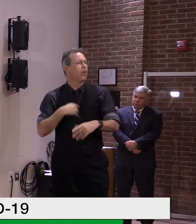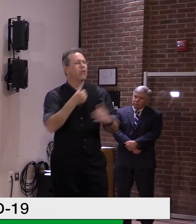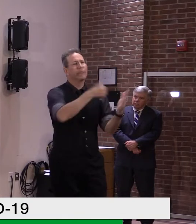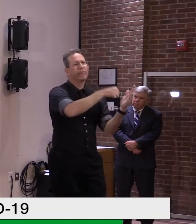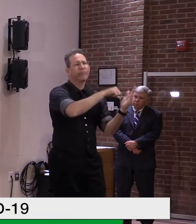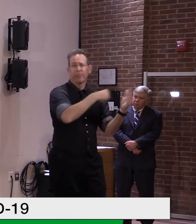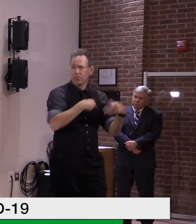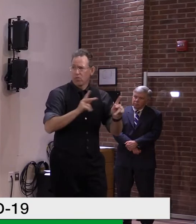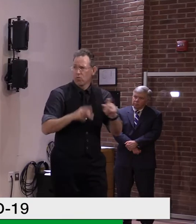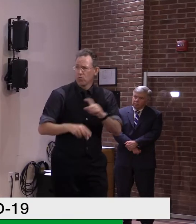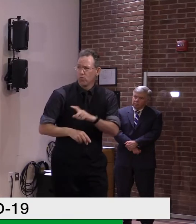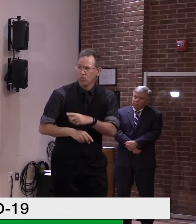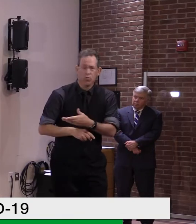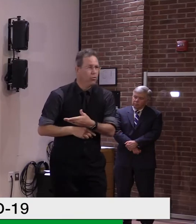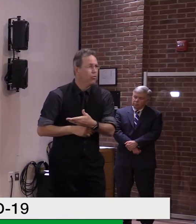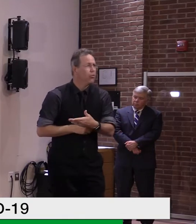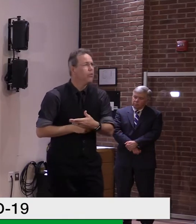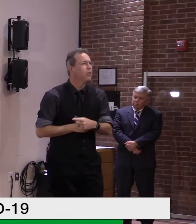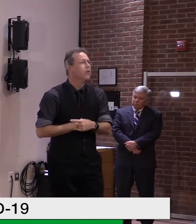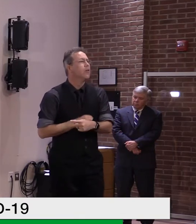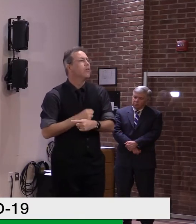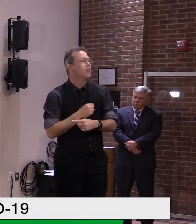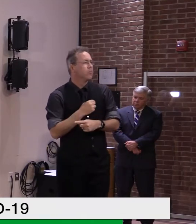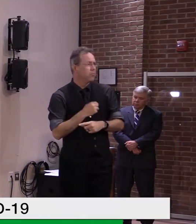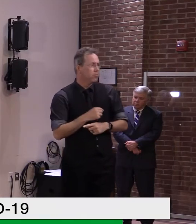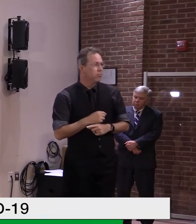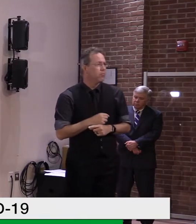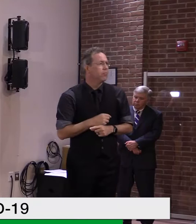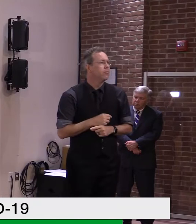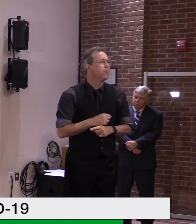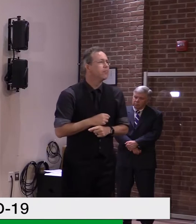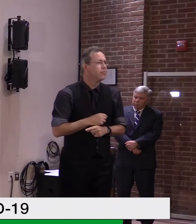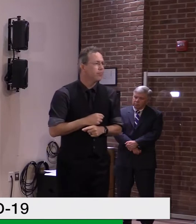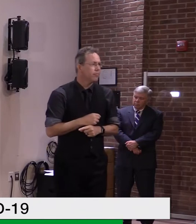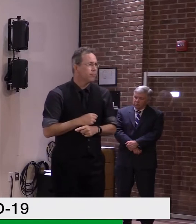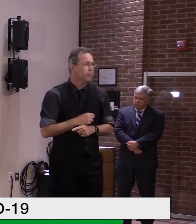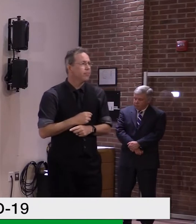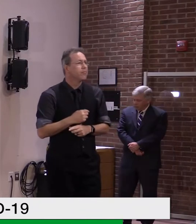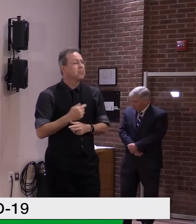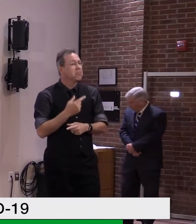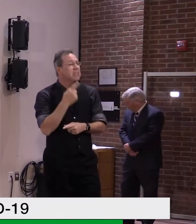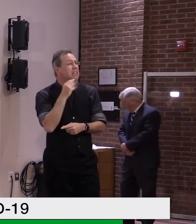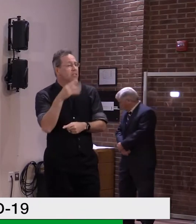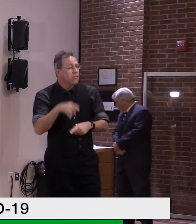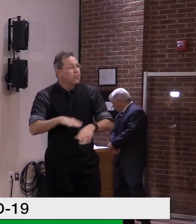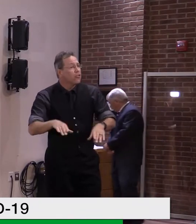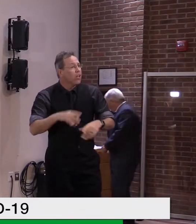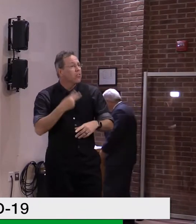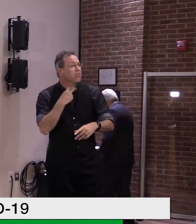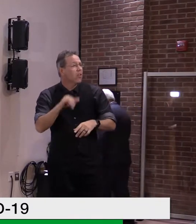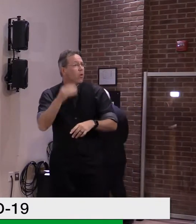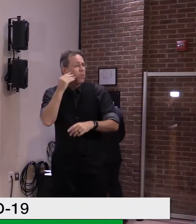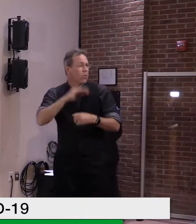that to be the reason. But I'll let Mr. Harrington answer.